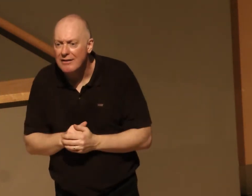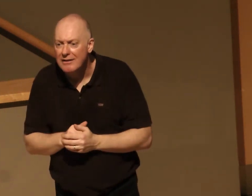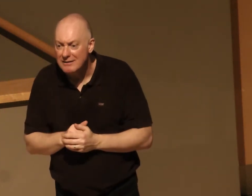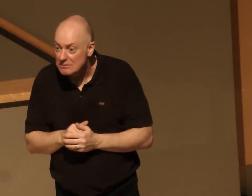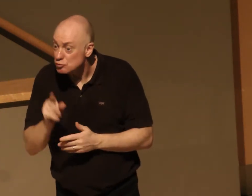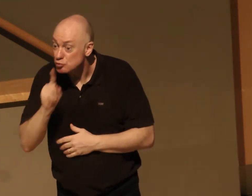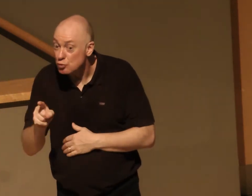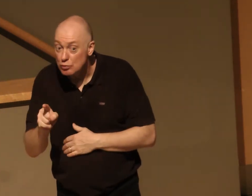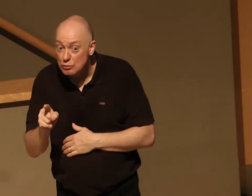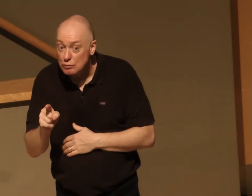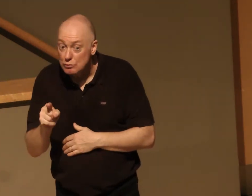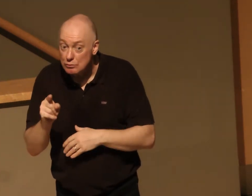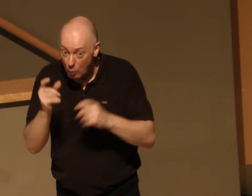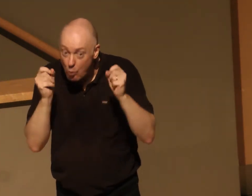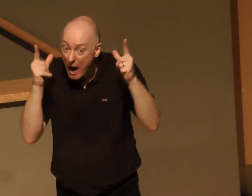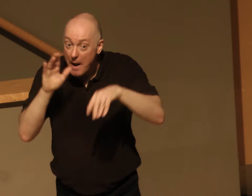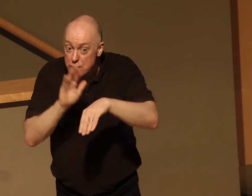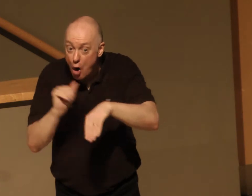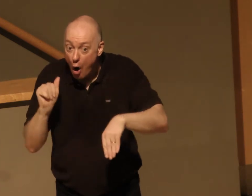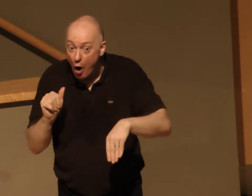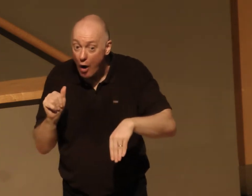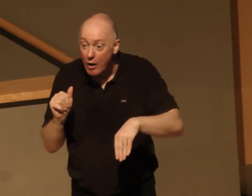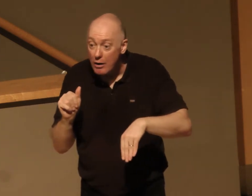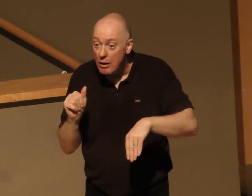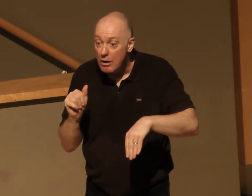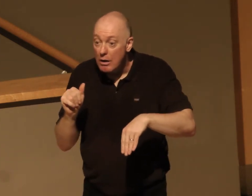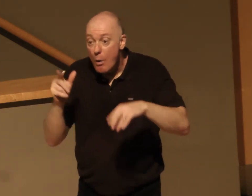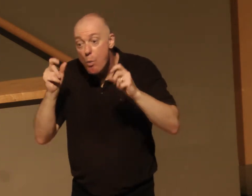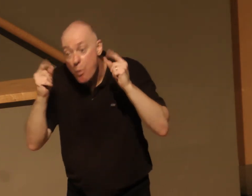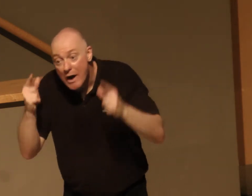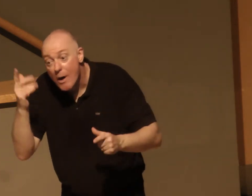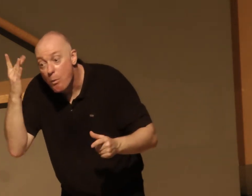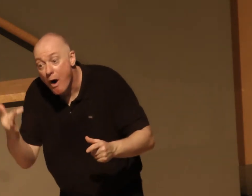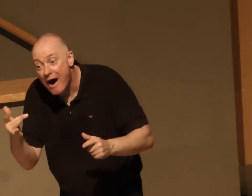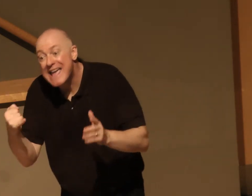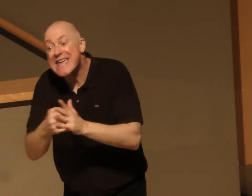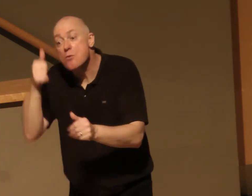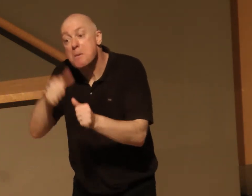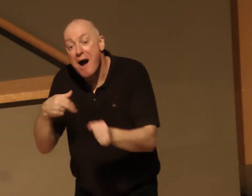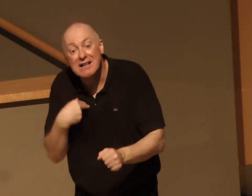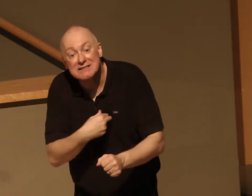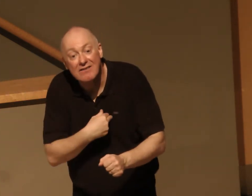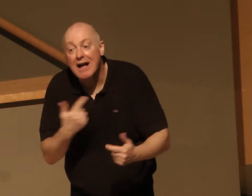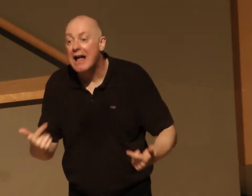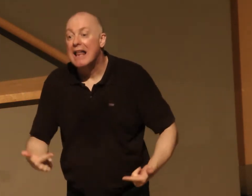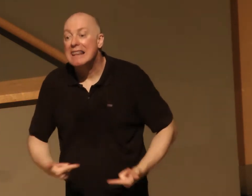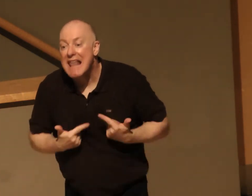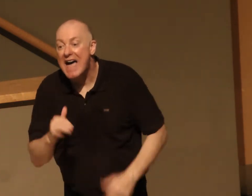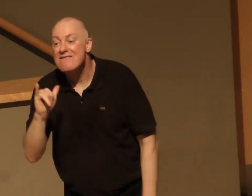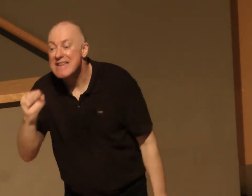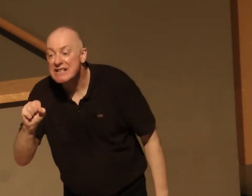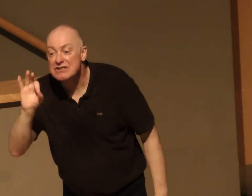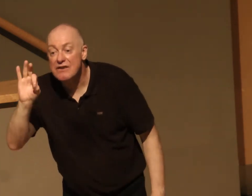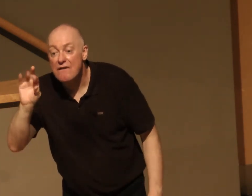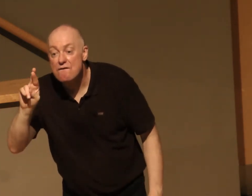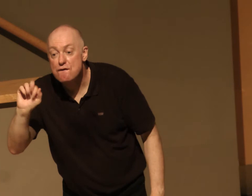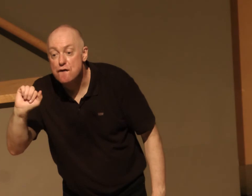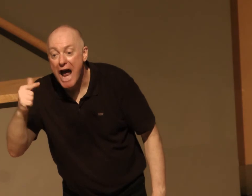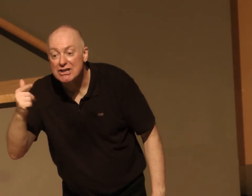a wake up call it's a wake up call because it reminds us that life is fragile it reminds us